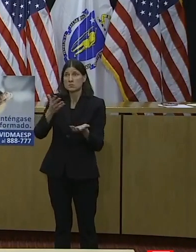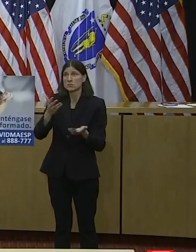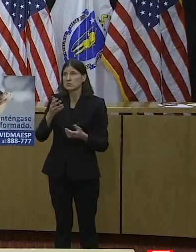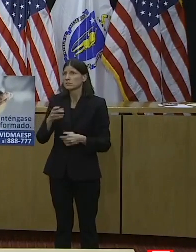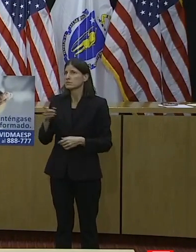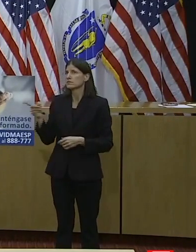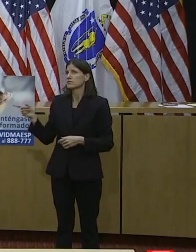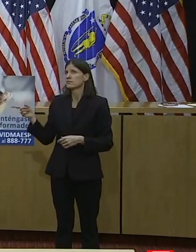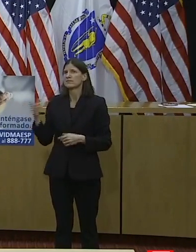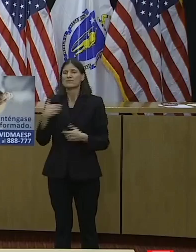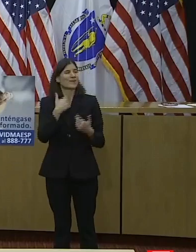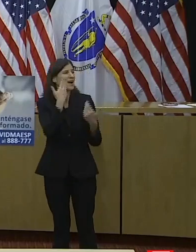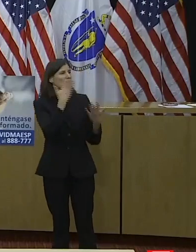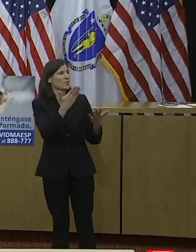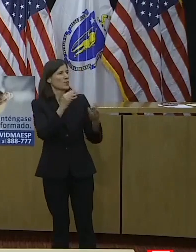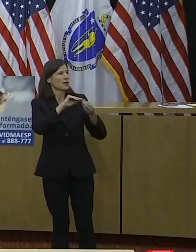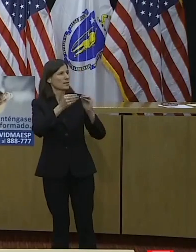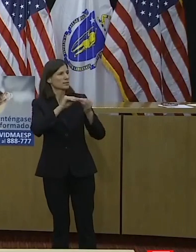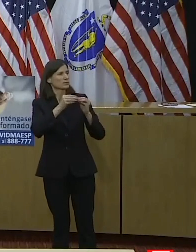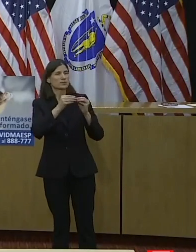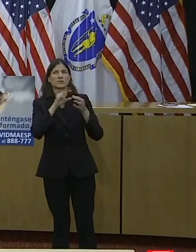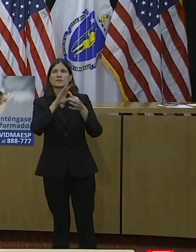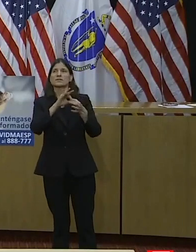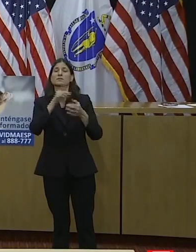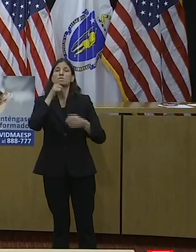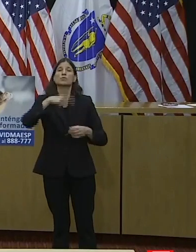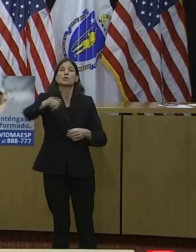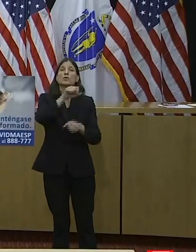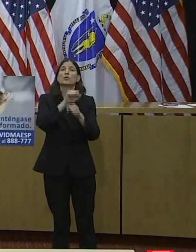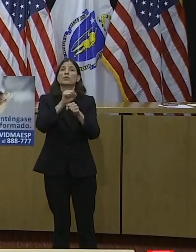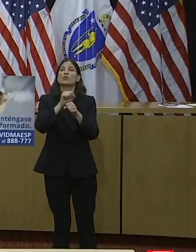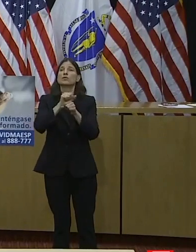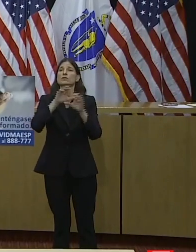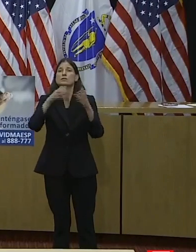my head at this moment, but I do have the answer. I can tell you how many people have come through the long-term